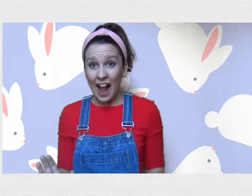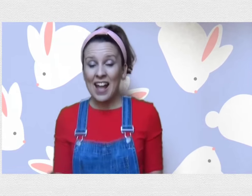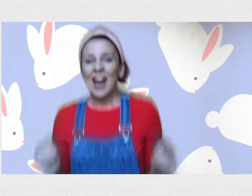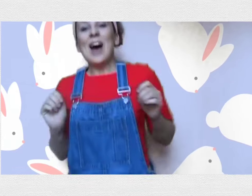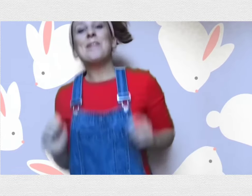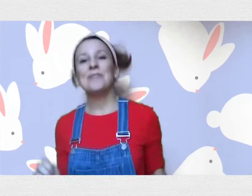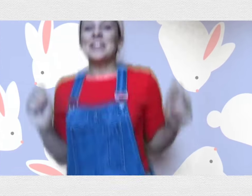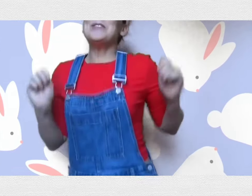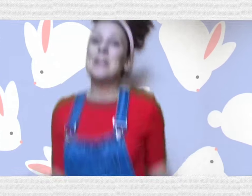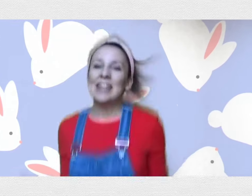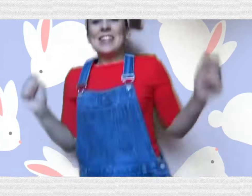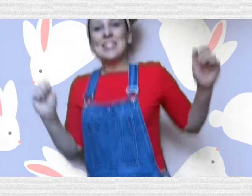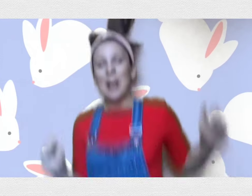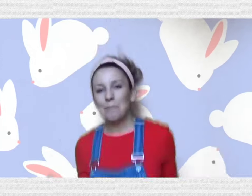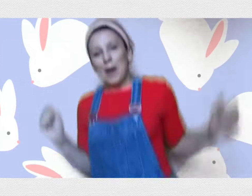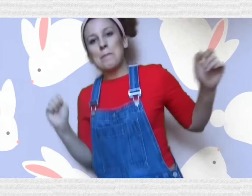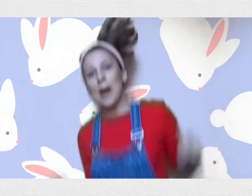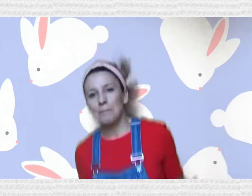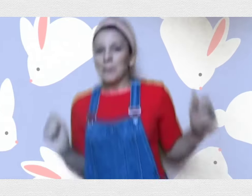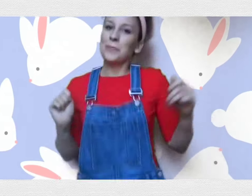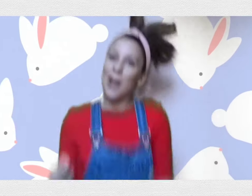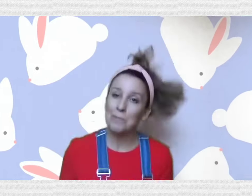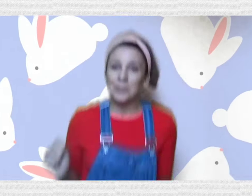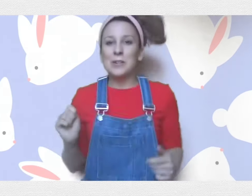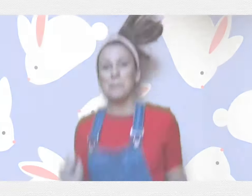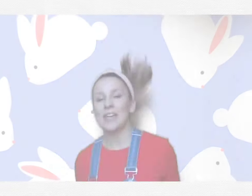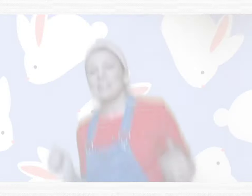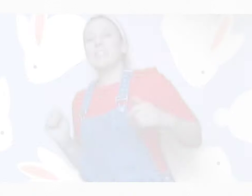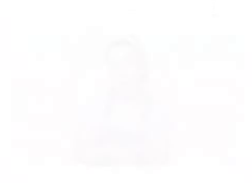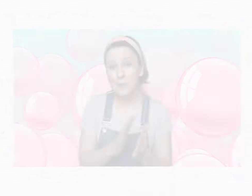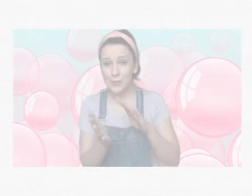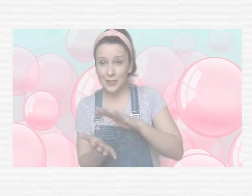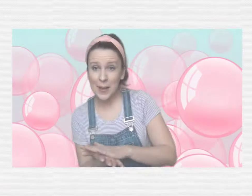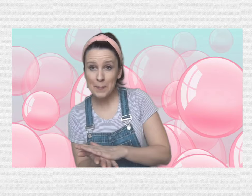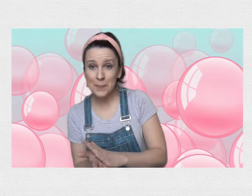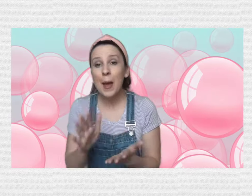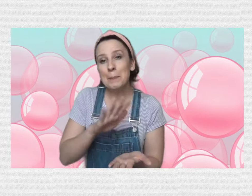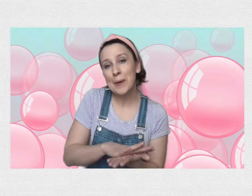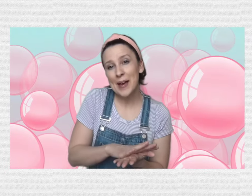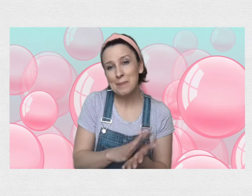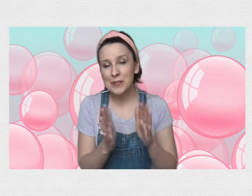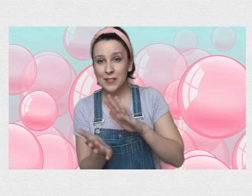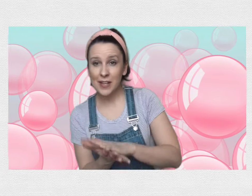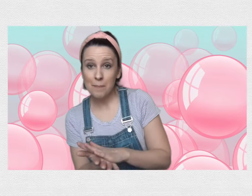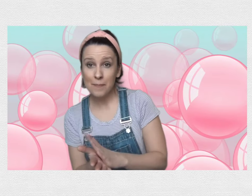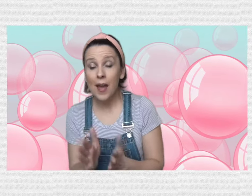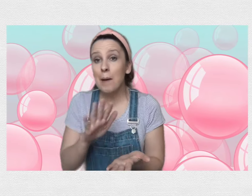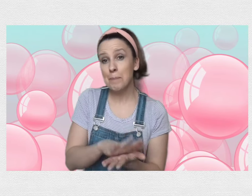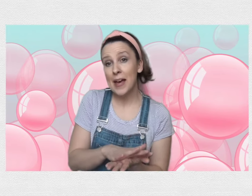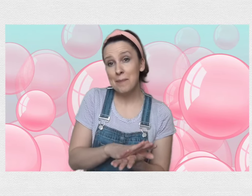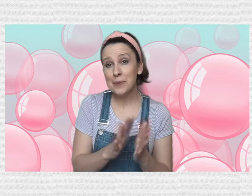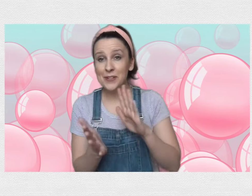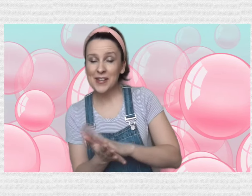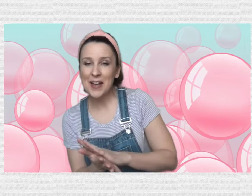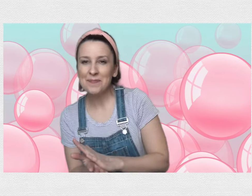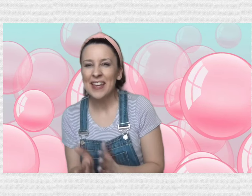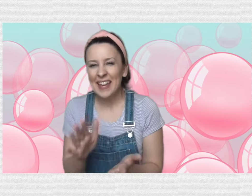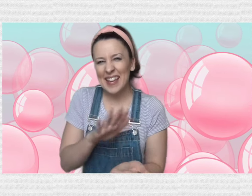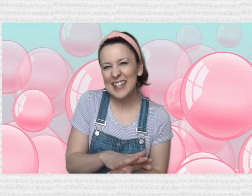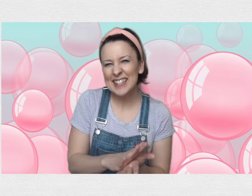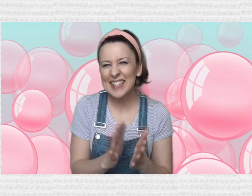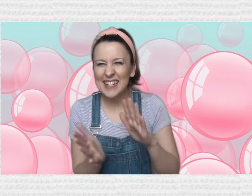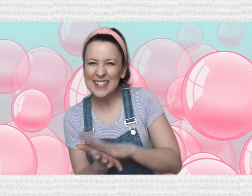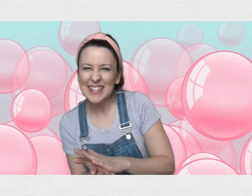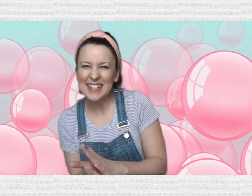grow. She has a master's in music education from New York University. She is currently completing a second master's degree in early